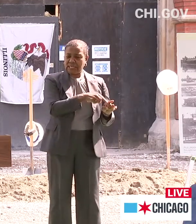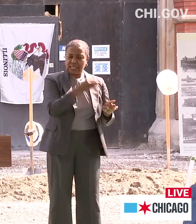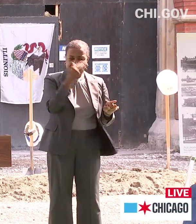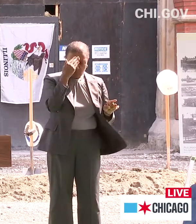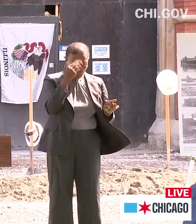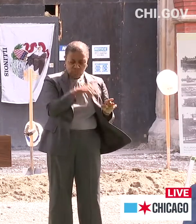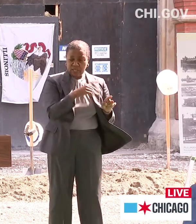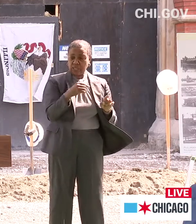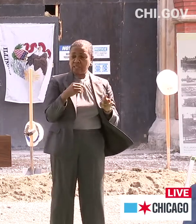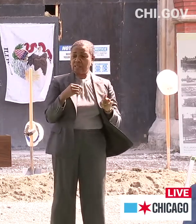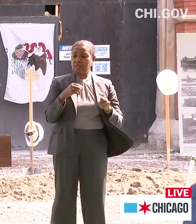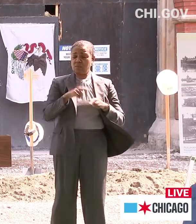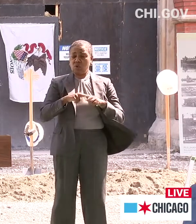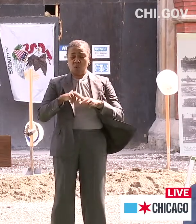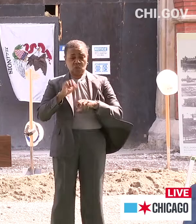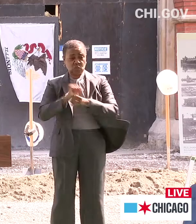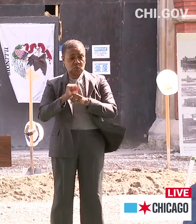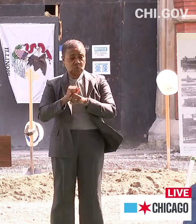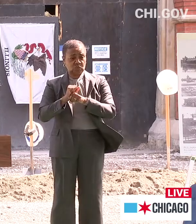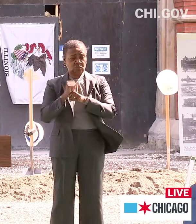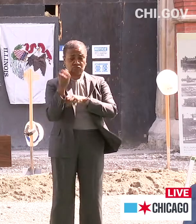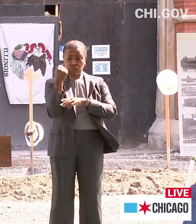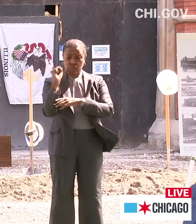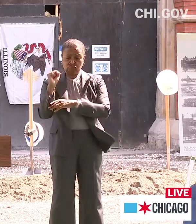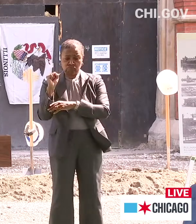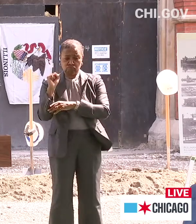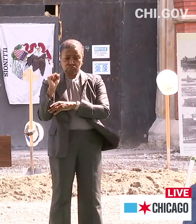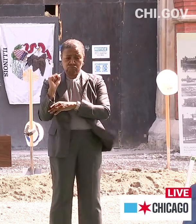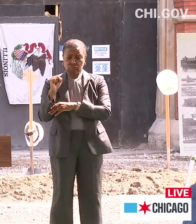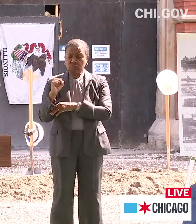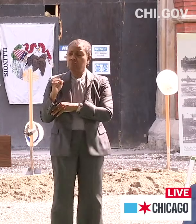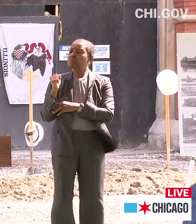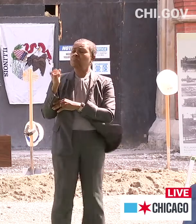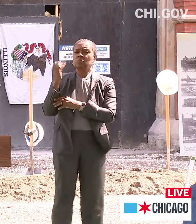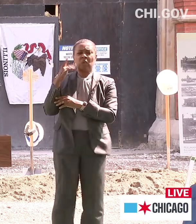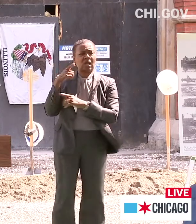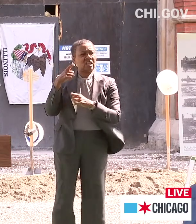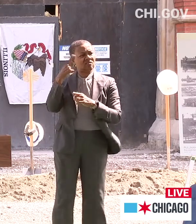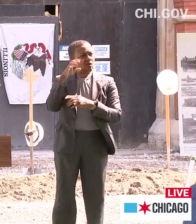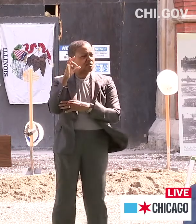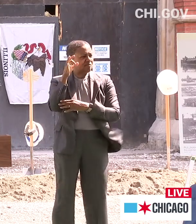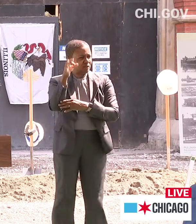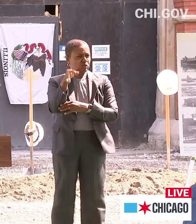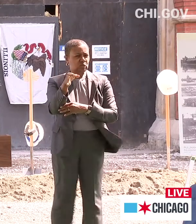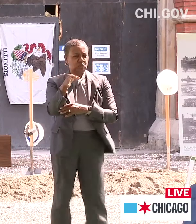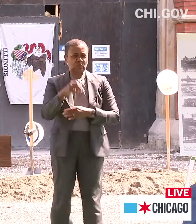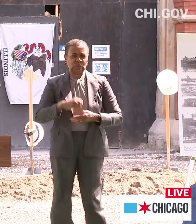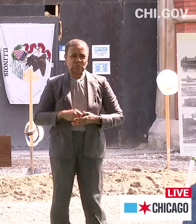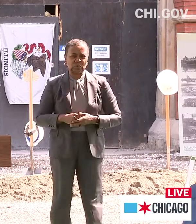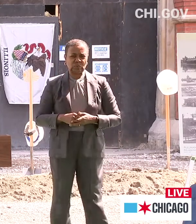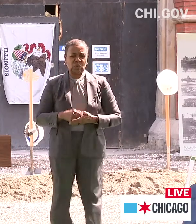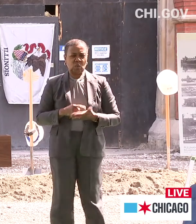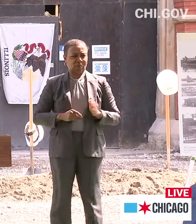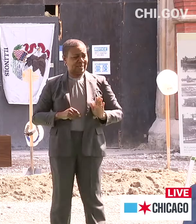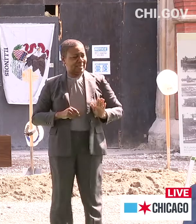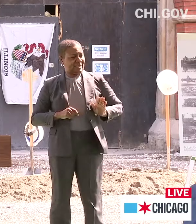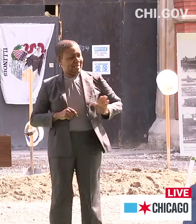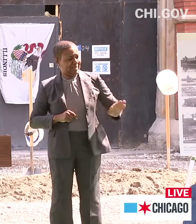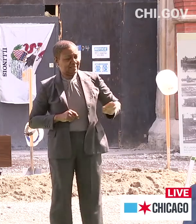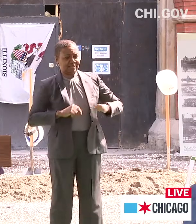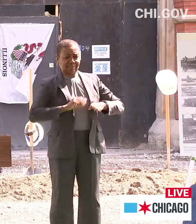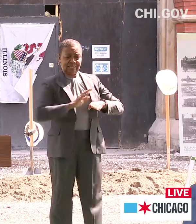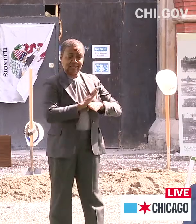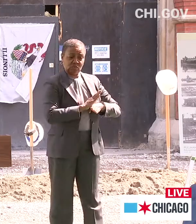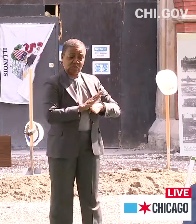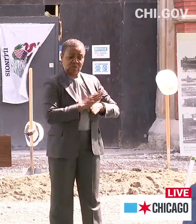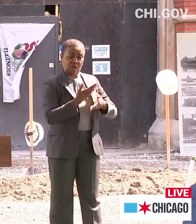Pullman workers went on strike, they were doing it for the future of what his industry